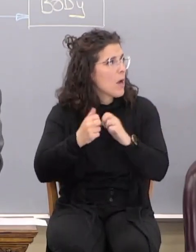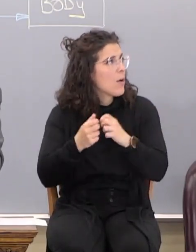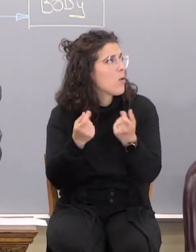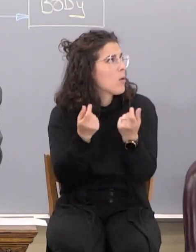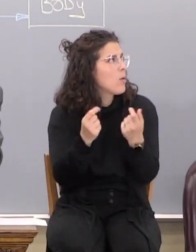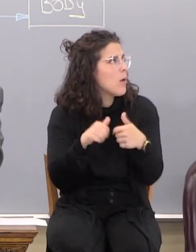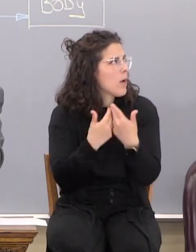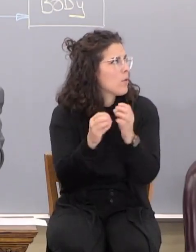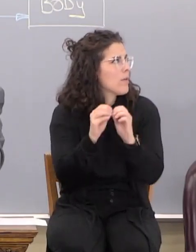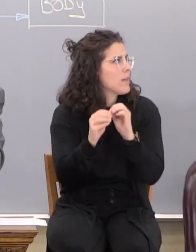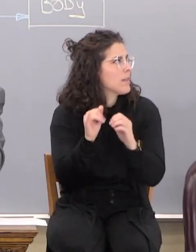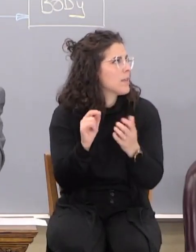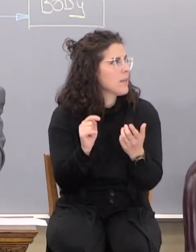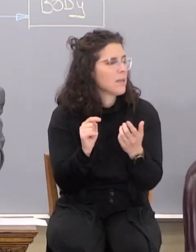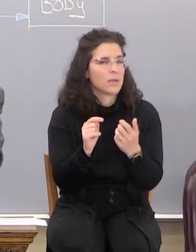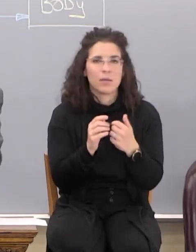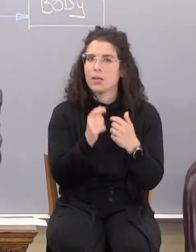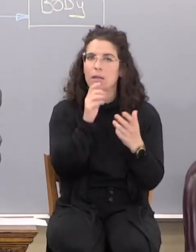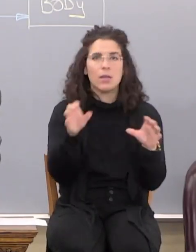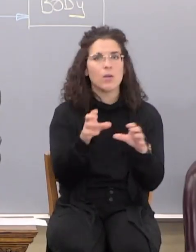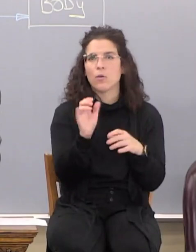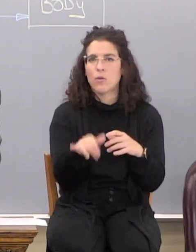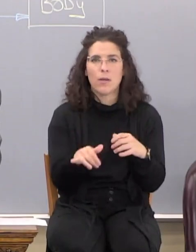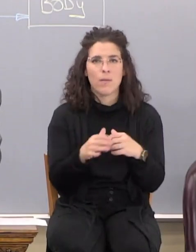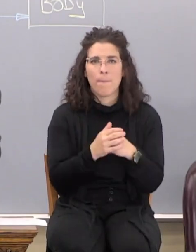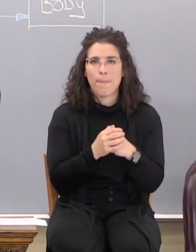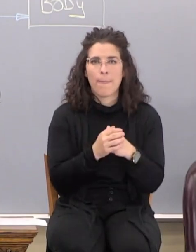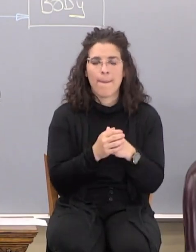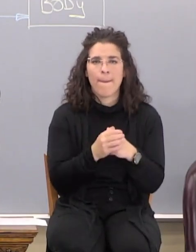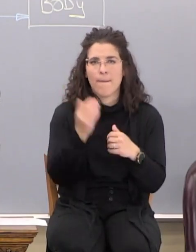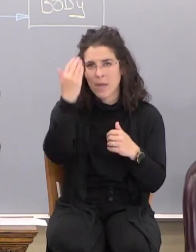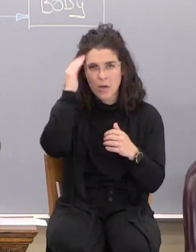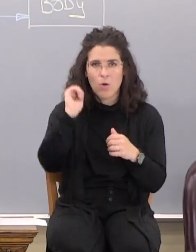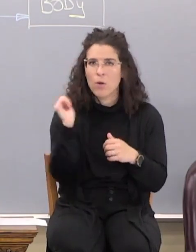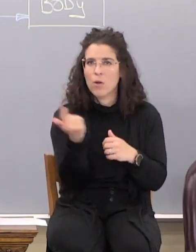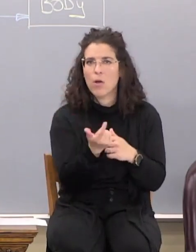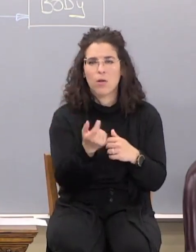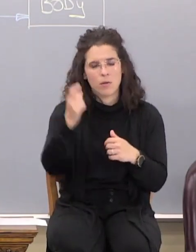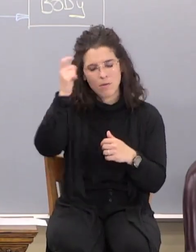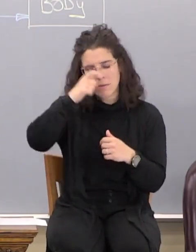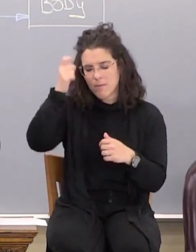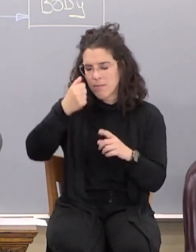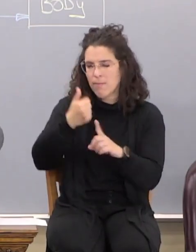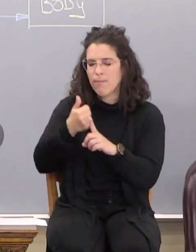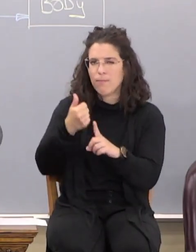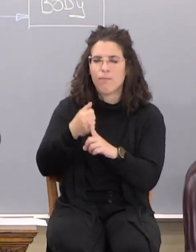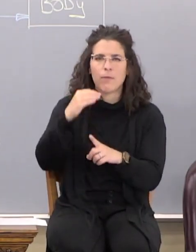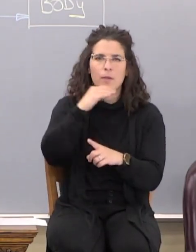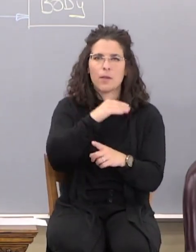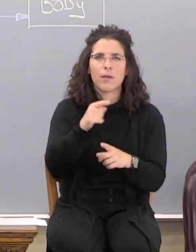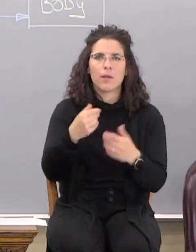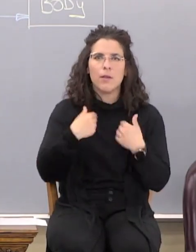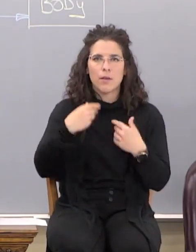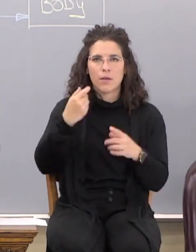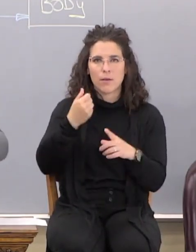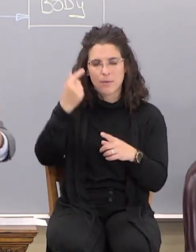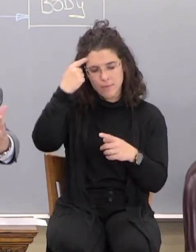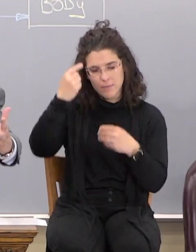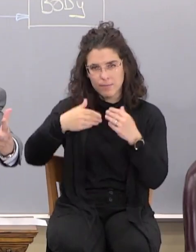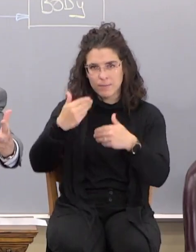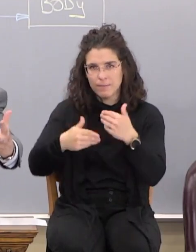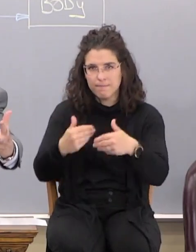we do? How do we fix it? But they didn't do that. They knew it all. They were wise in their own conceits. They had their own thinking